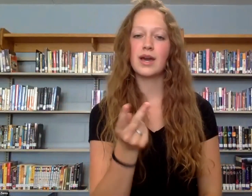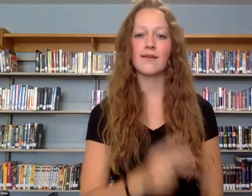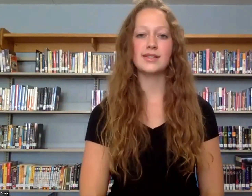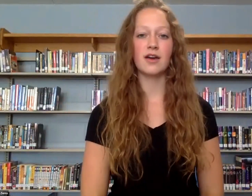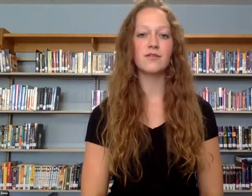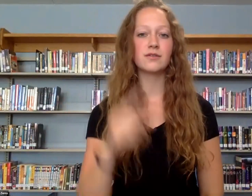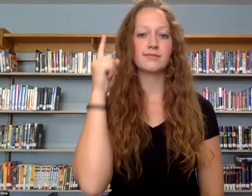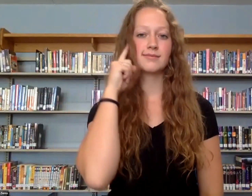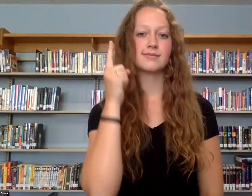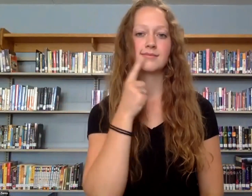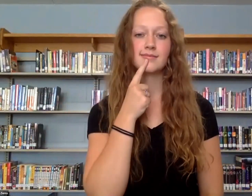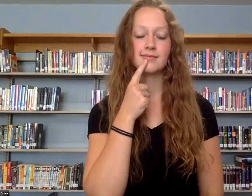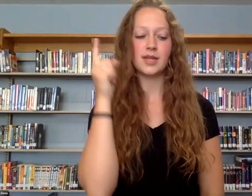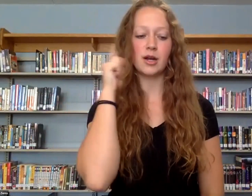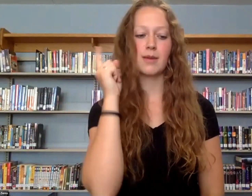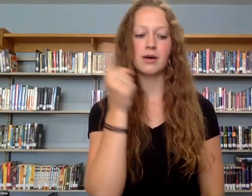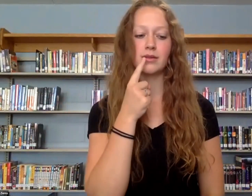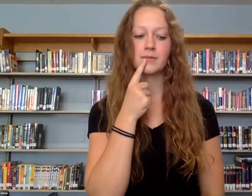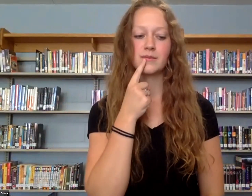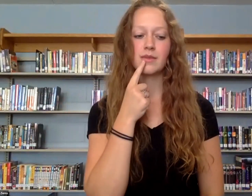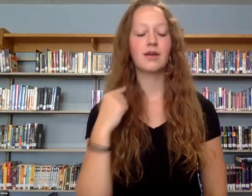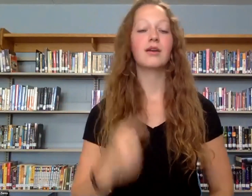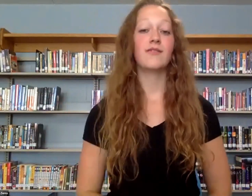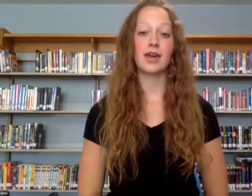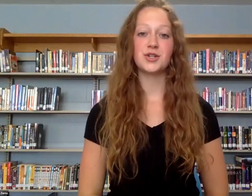have death, ear to mouth, vacation,